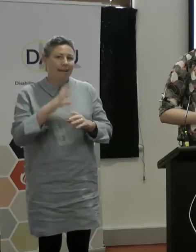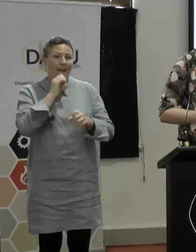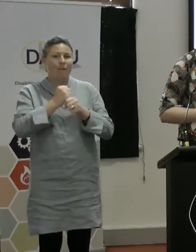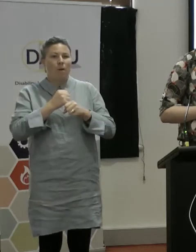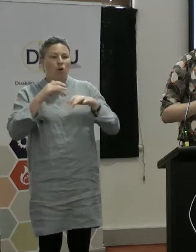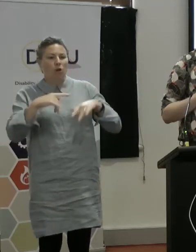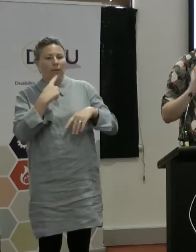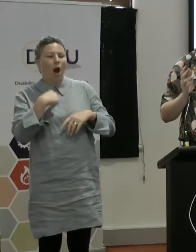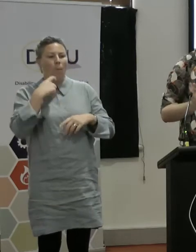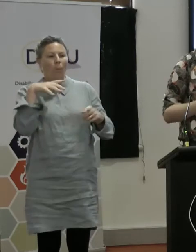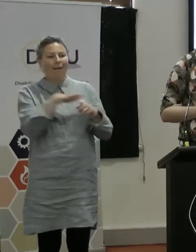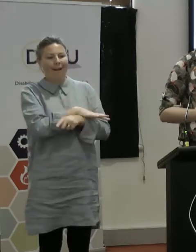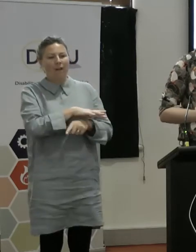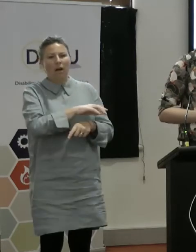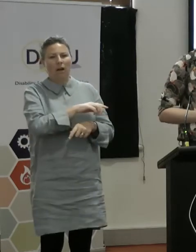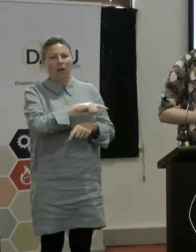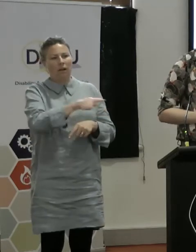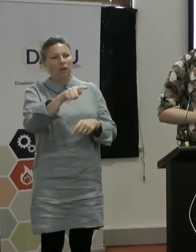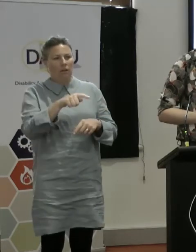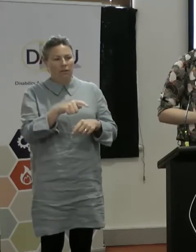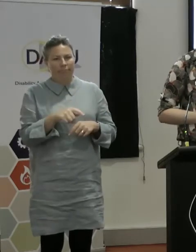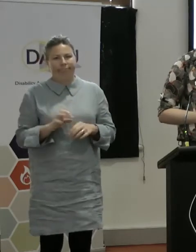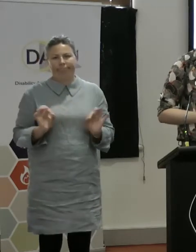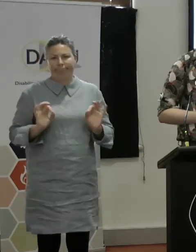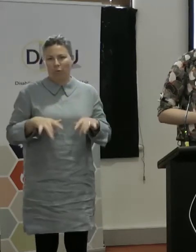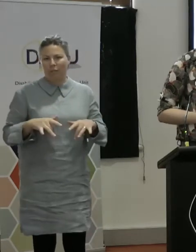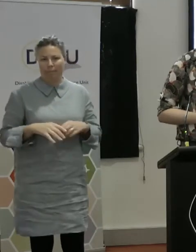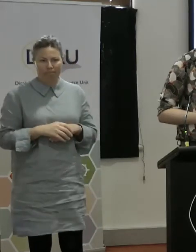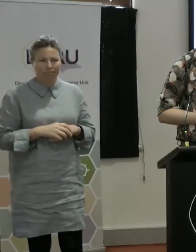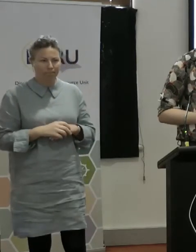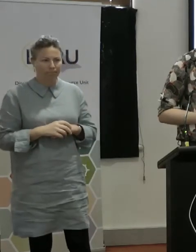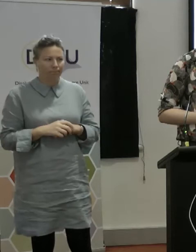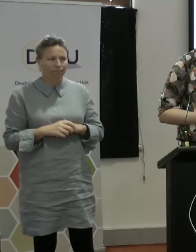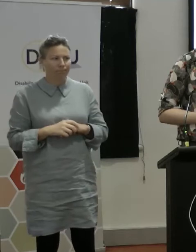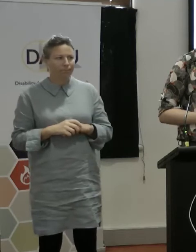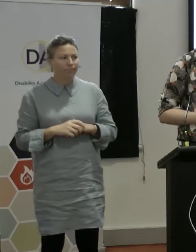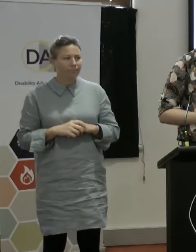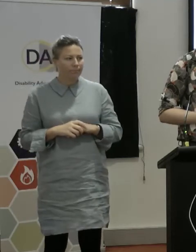for one of the state governments to sort of pick that up.